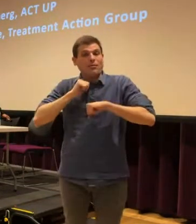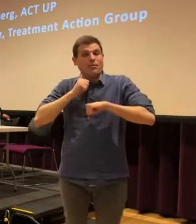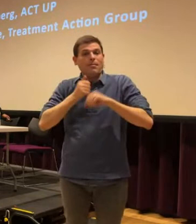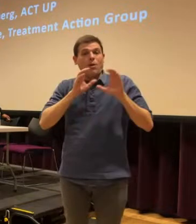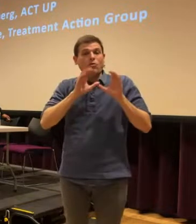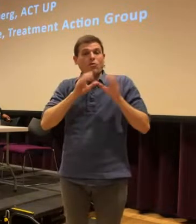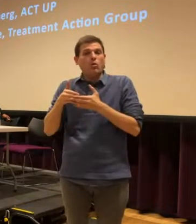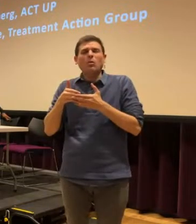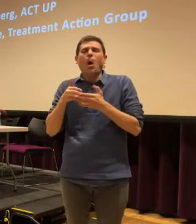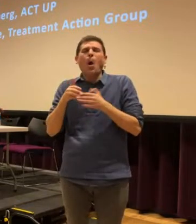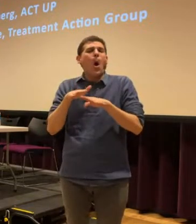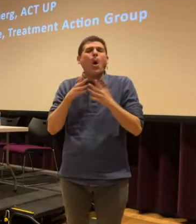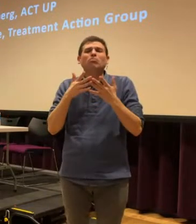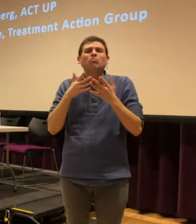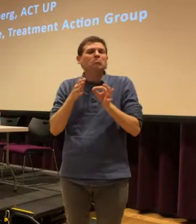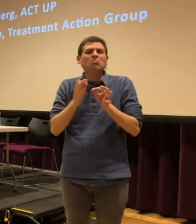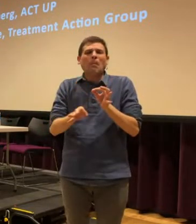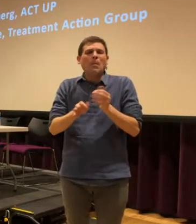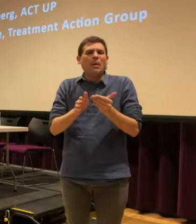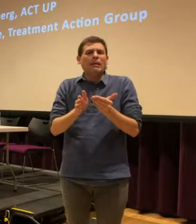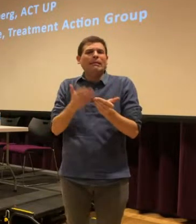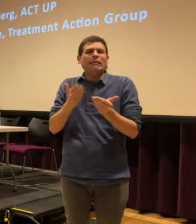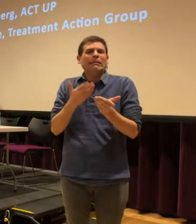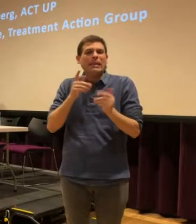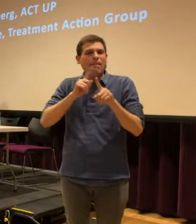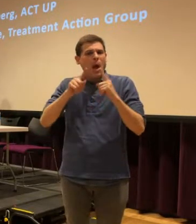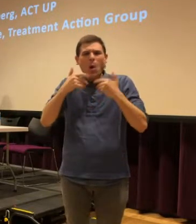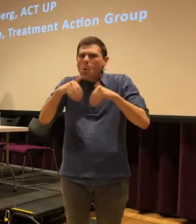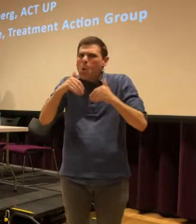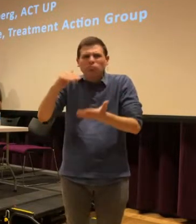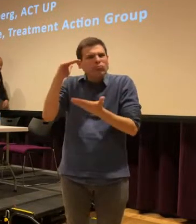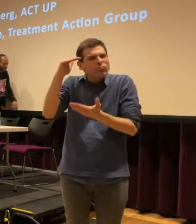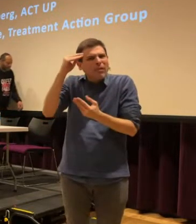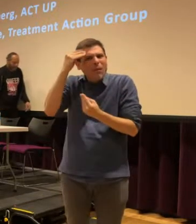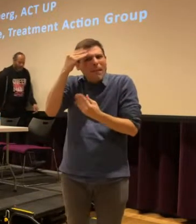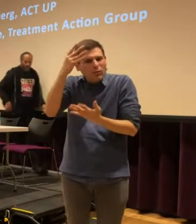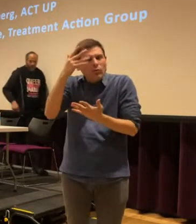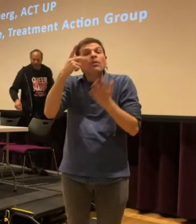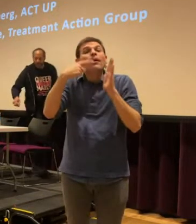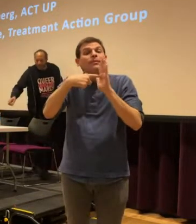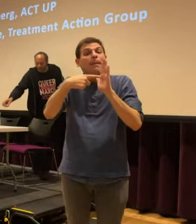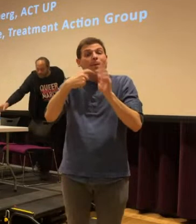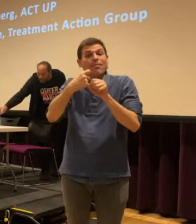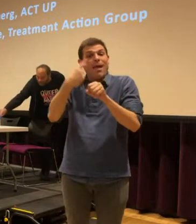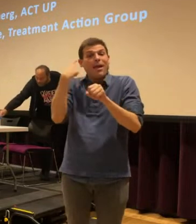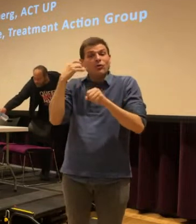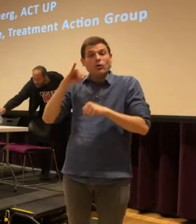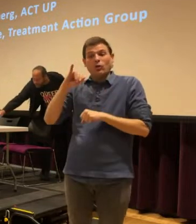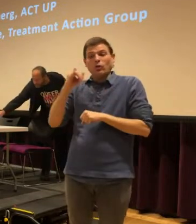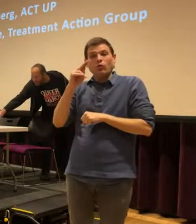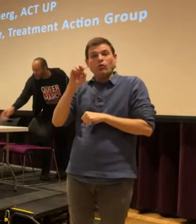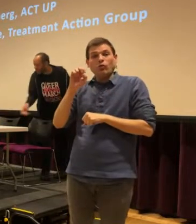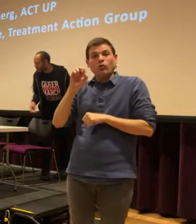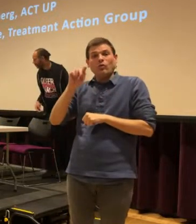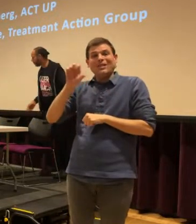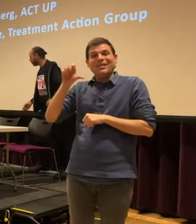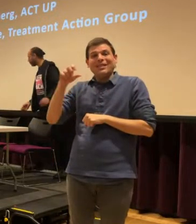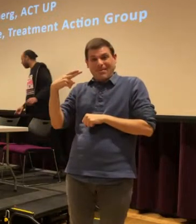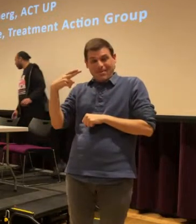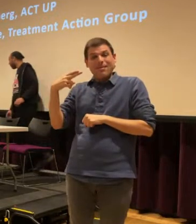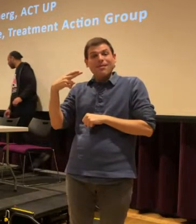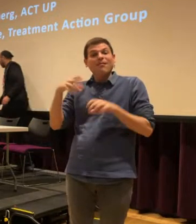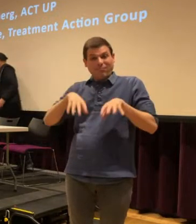efficient. I've been able to put on a Juneteenth panel last year that it's still up, so you can go to